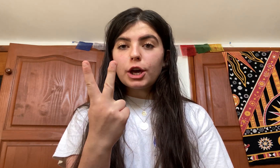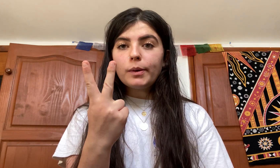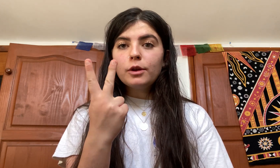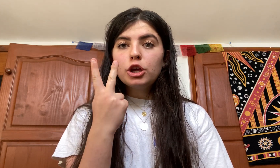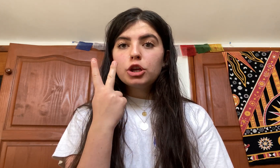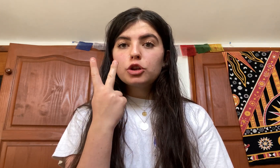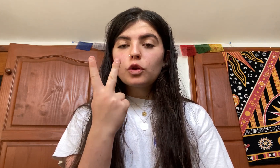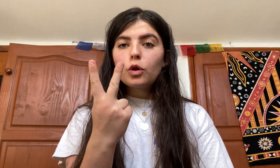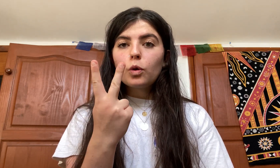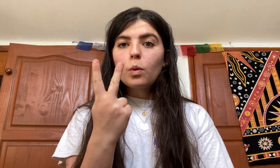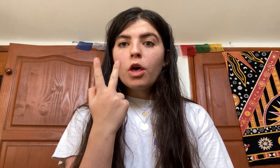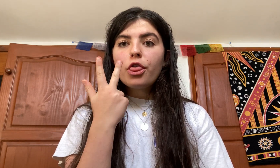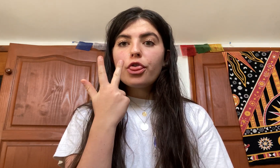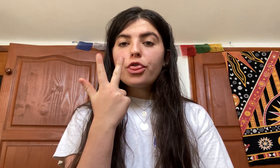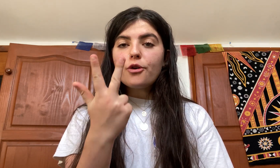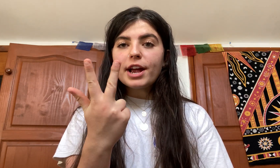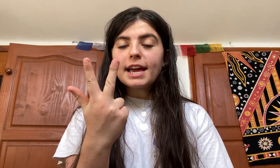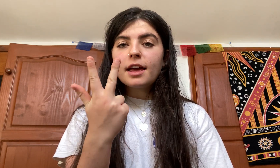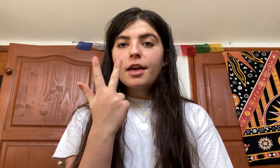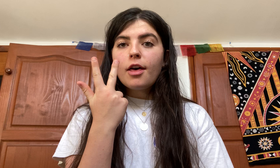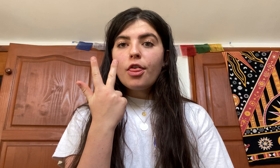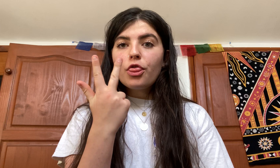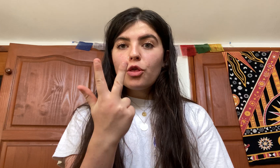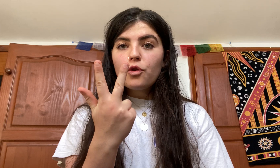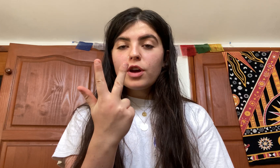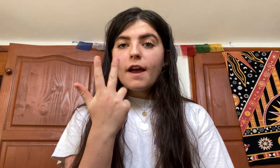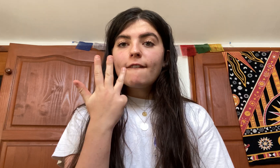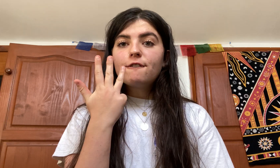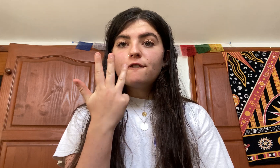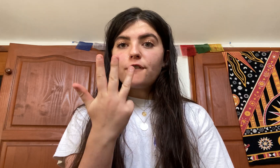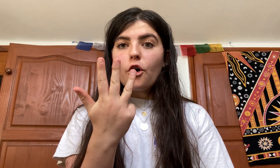2, 3, 4,